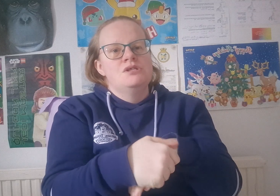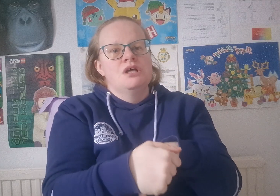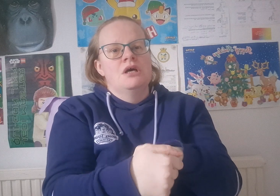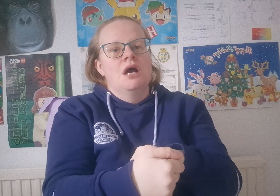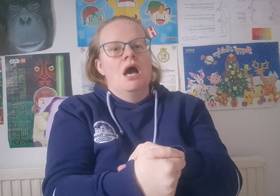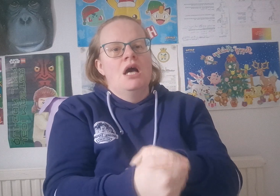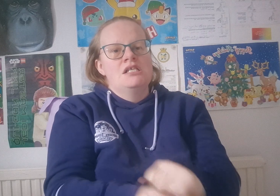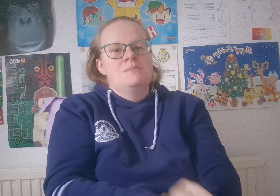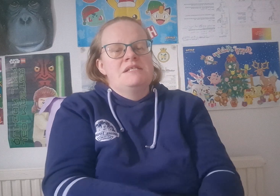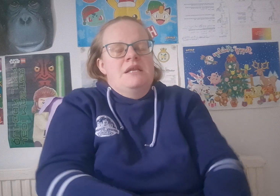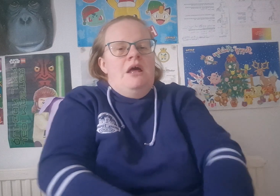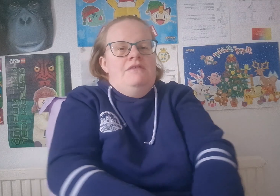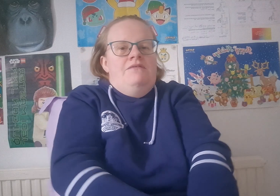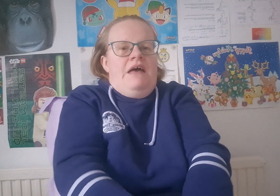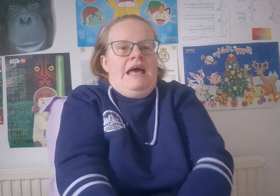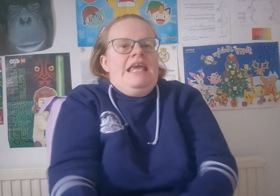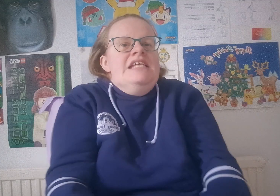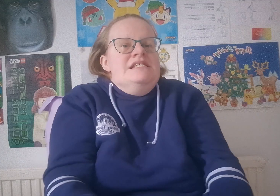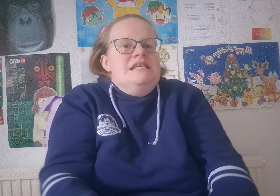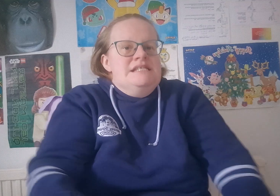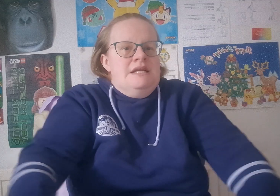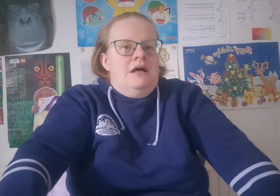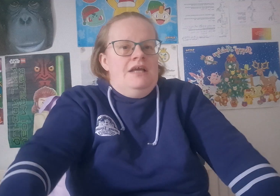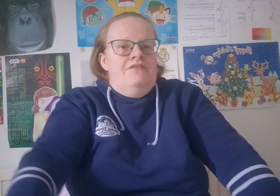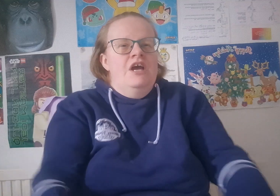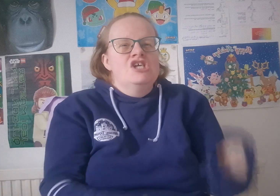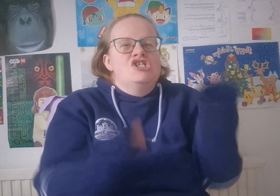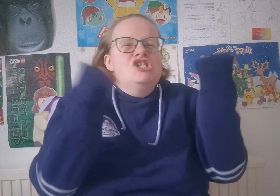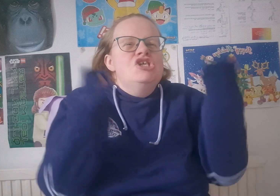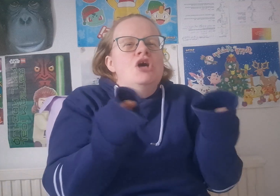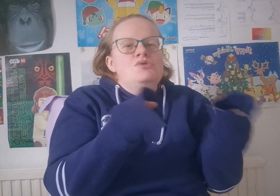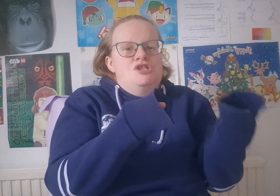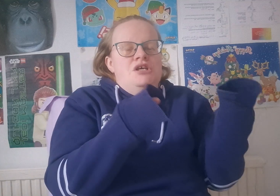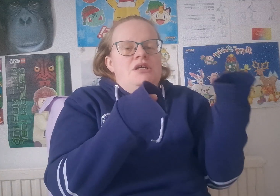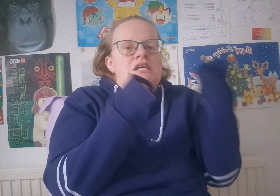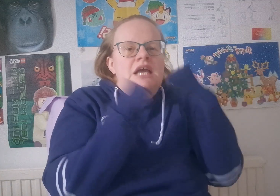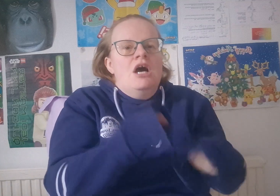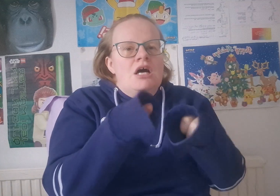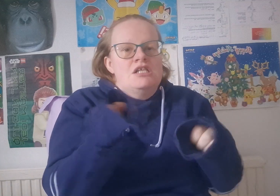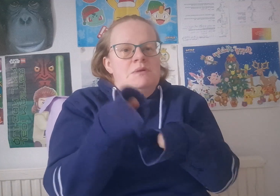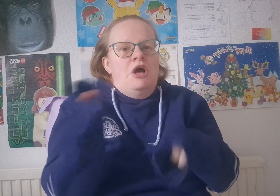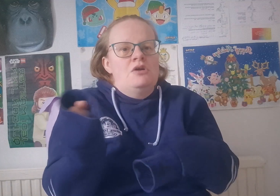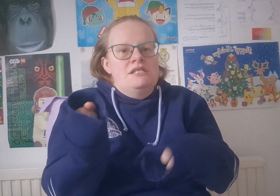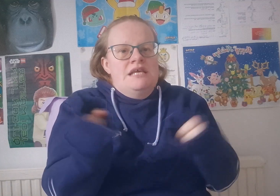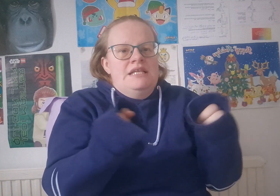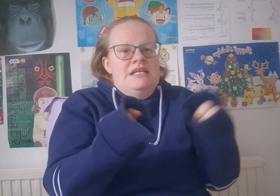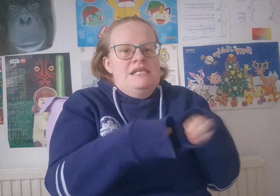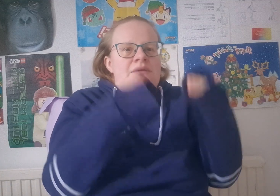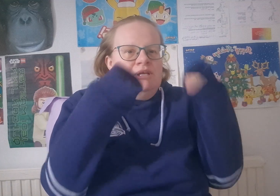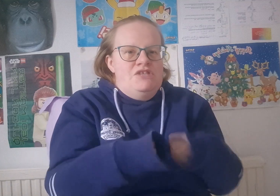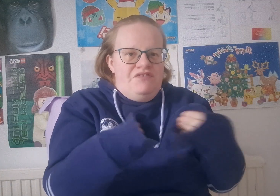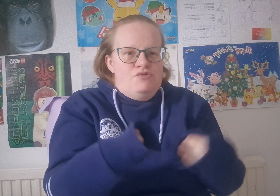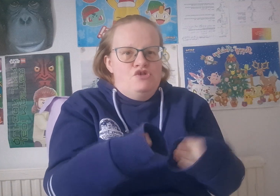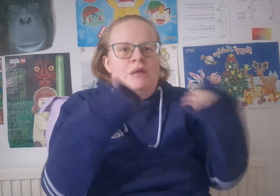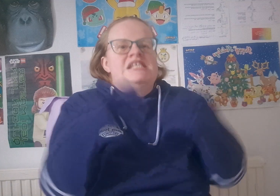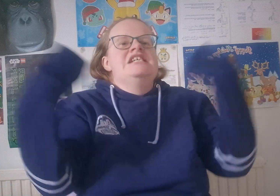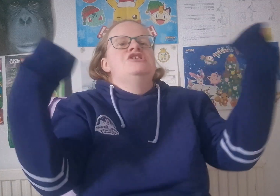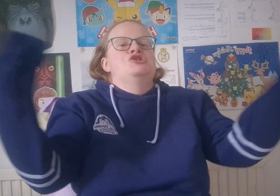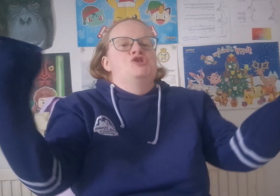that her husband's life there is his life. She knows that her husband can't stay in the little town because he feels trapped. He needs to do